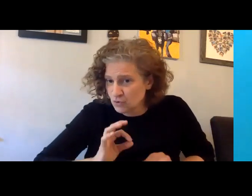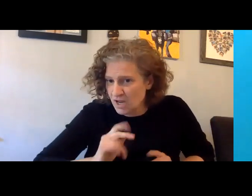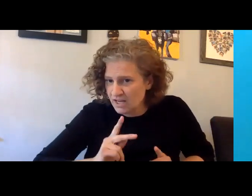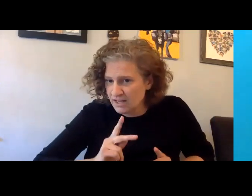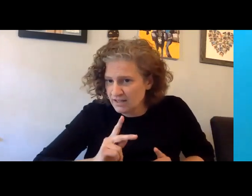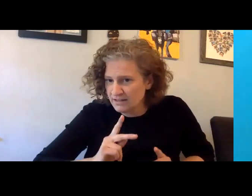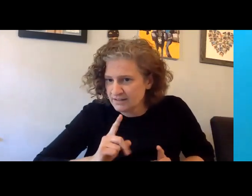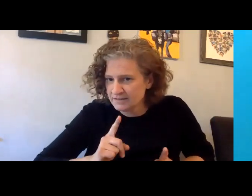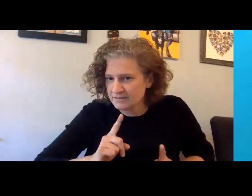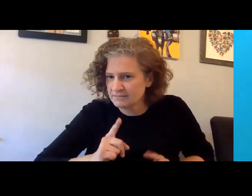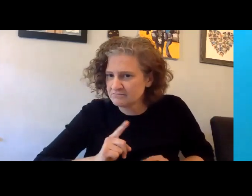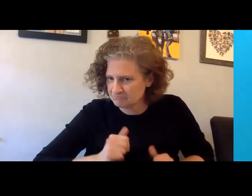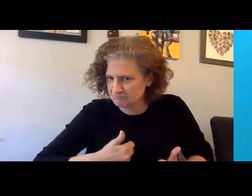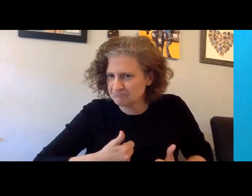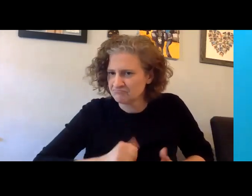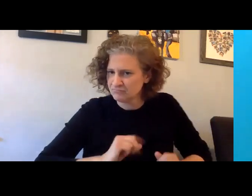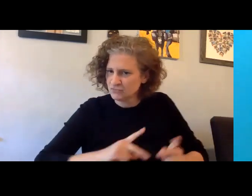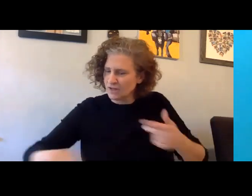okay.